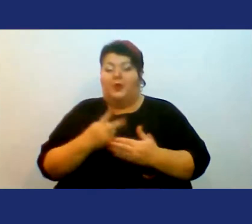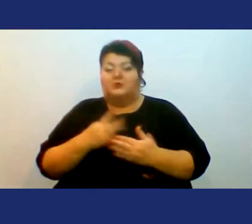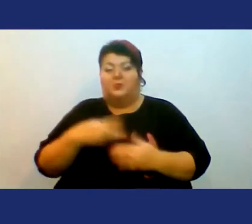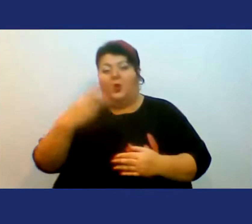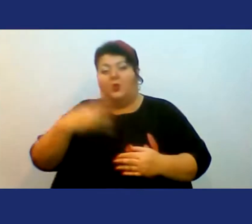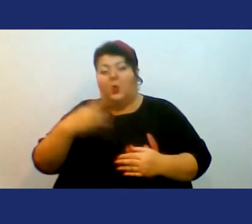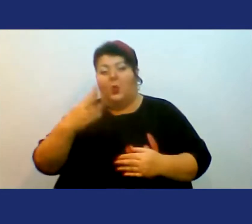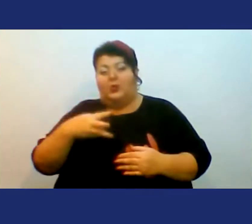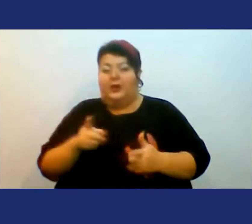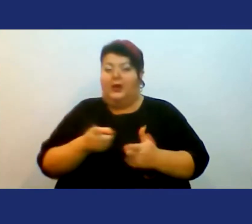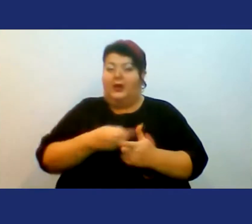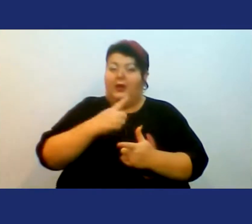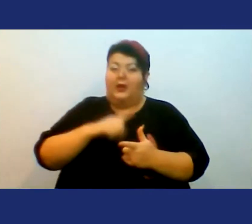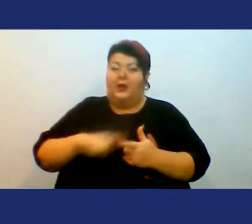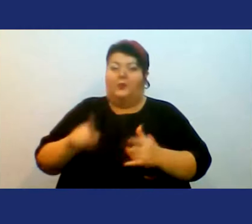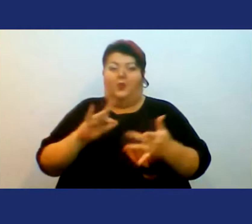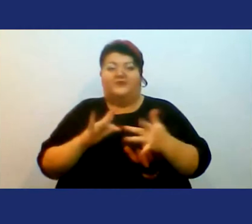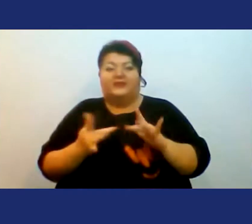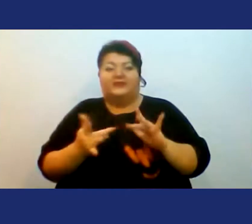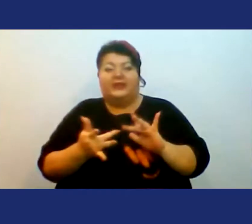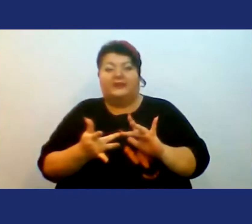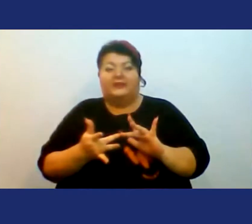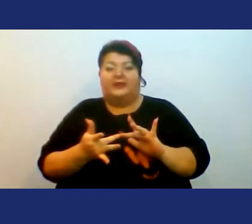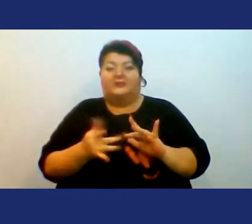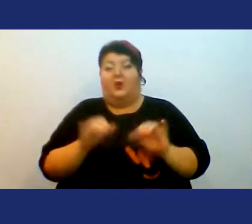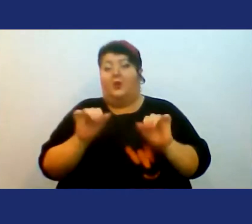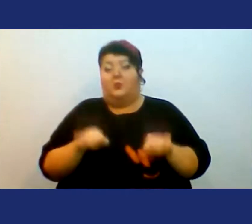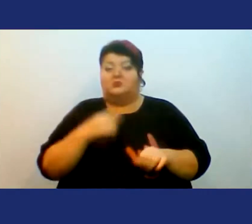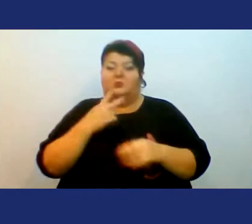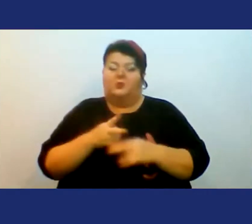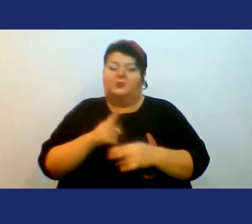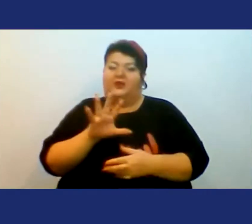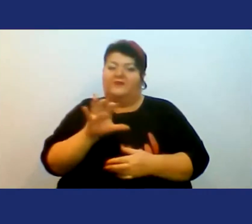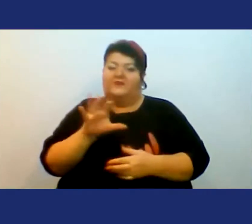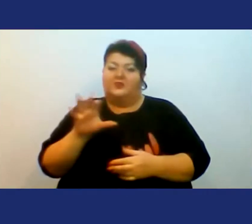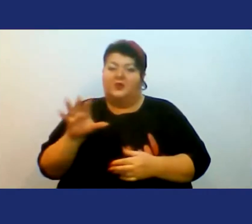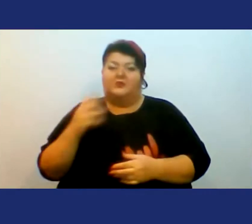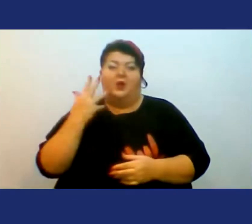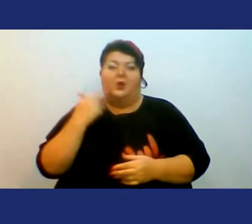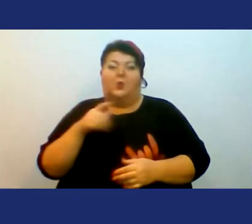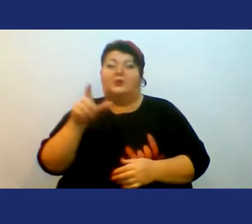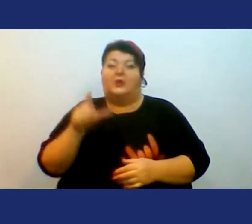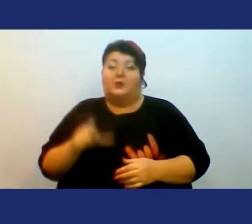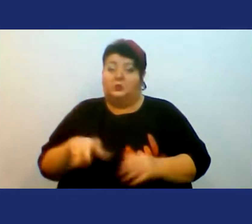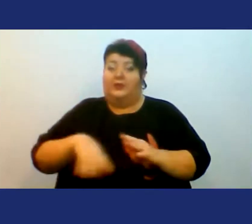processes. When we see videos or information on the internet,